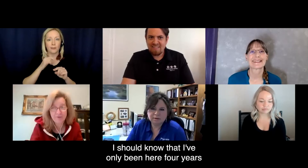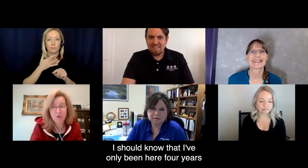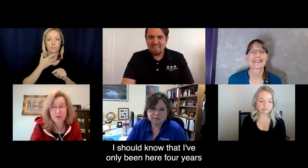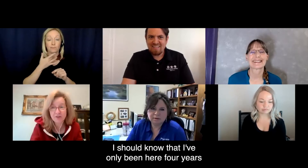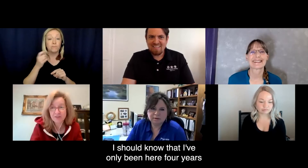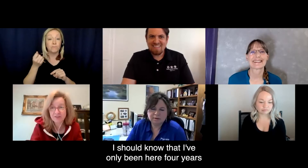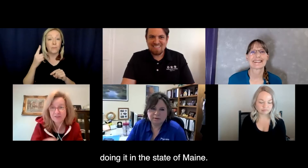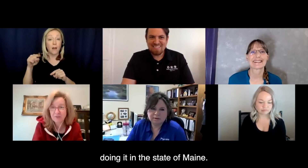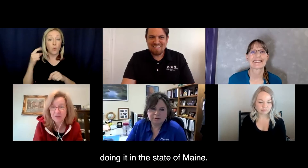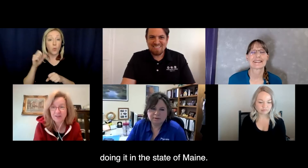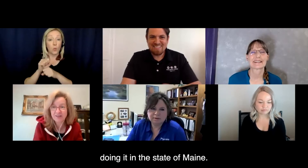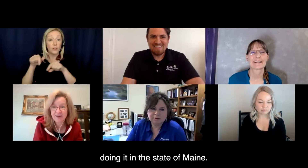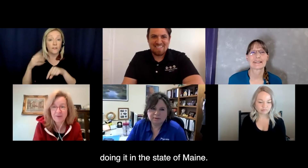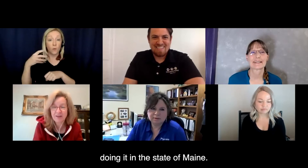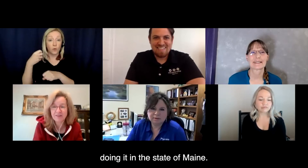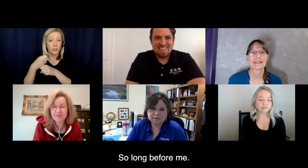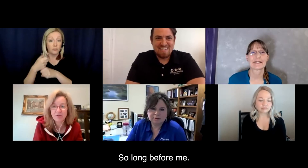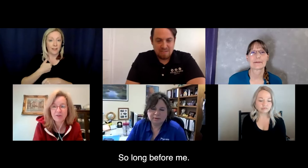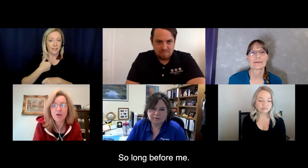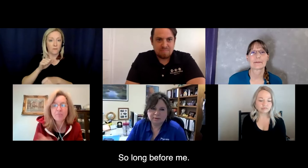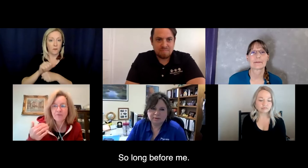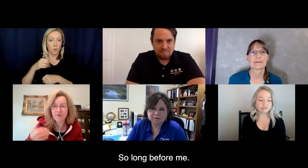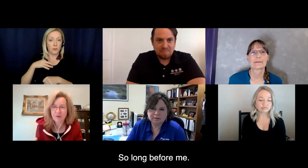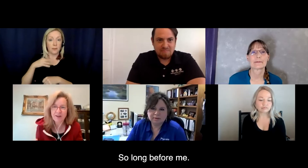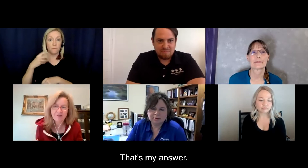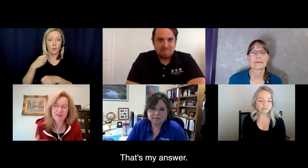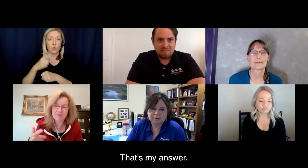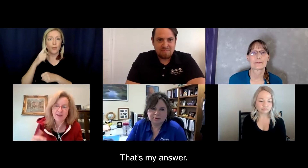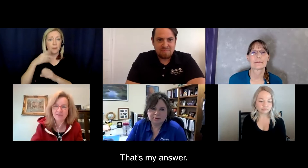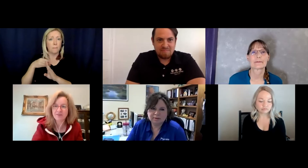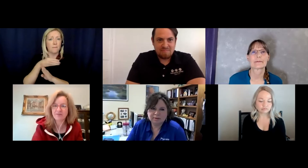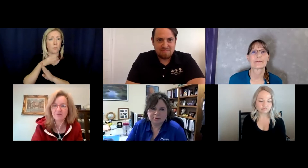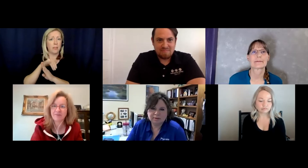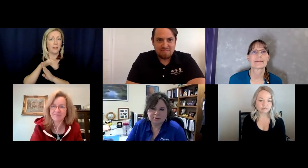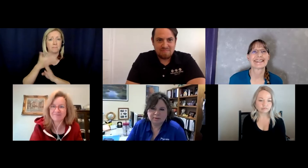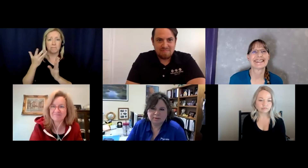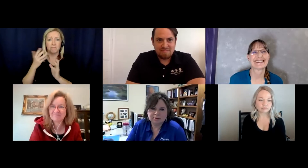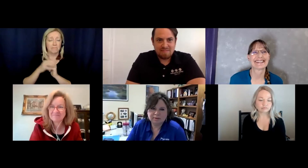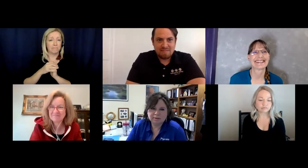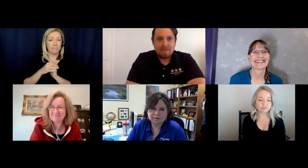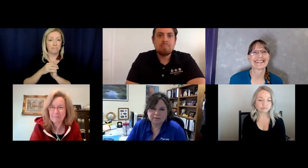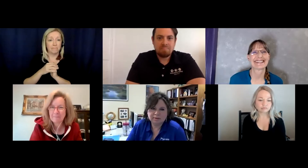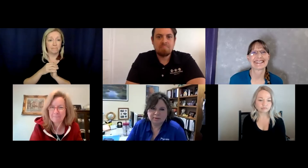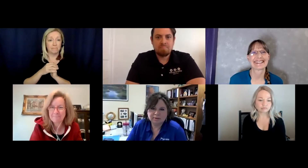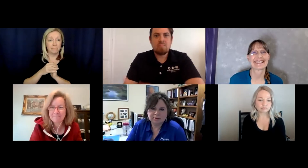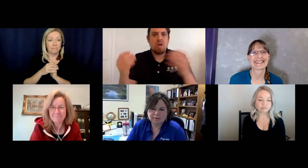here 4 years doing it in the state of Maine. So long before me, that's my answer.